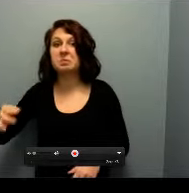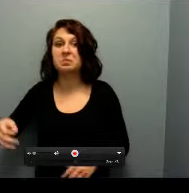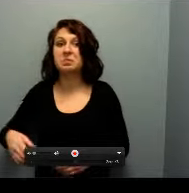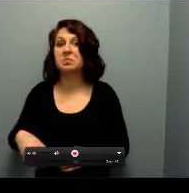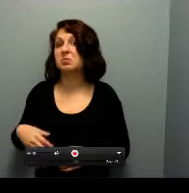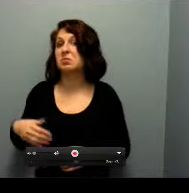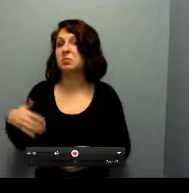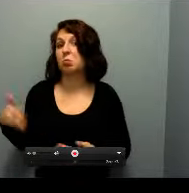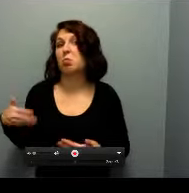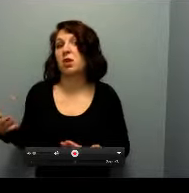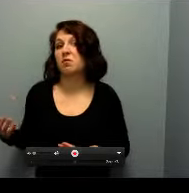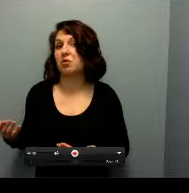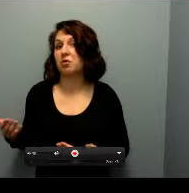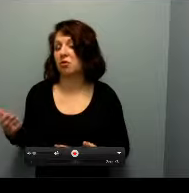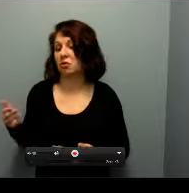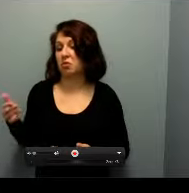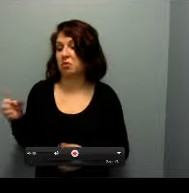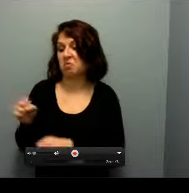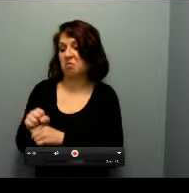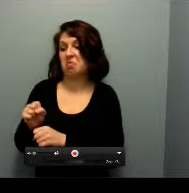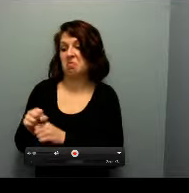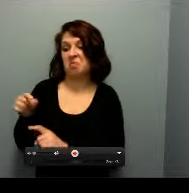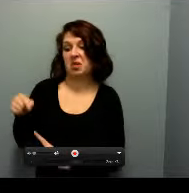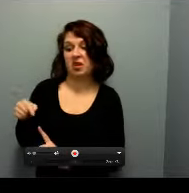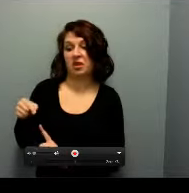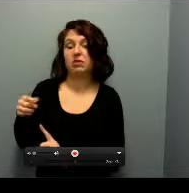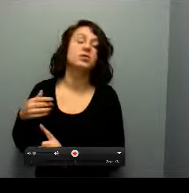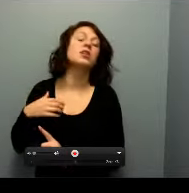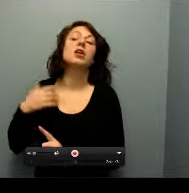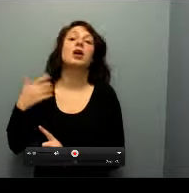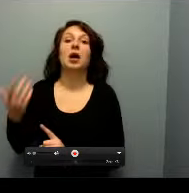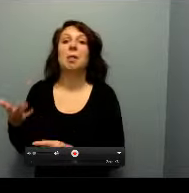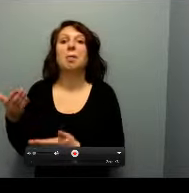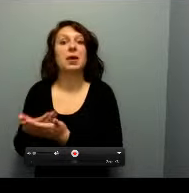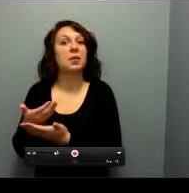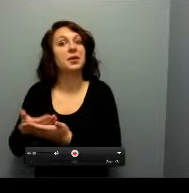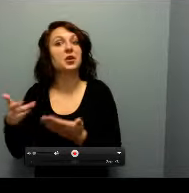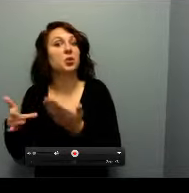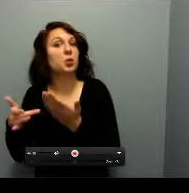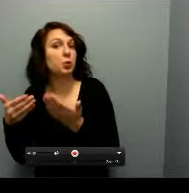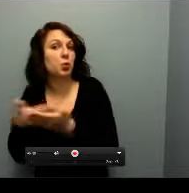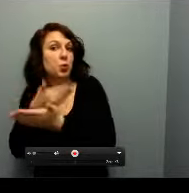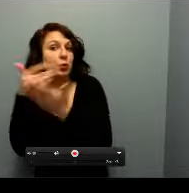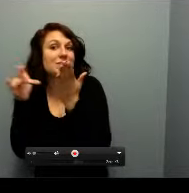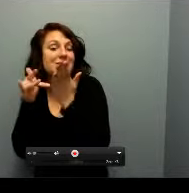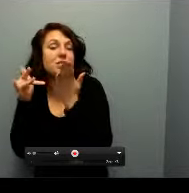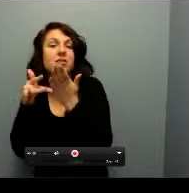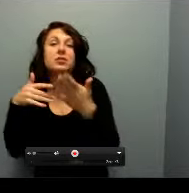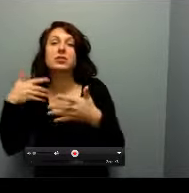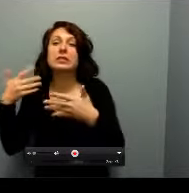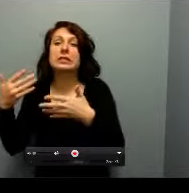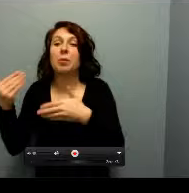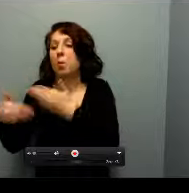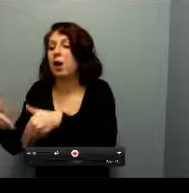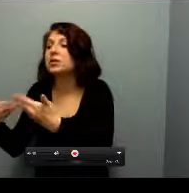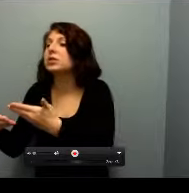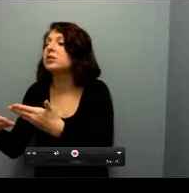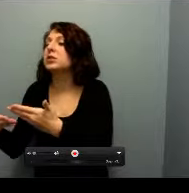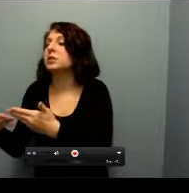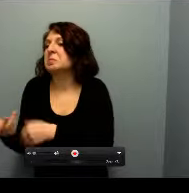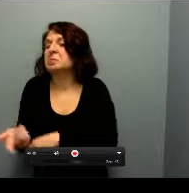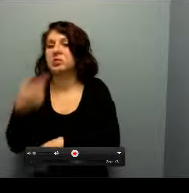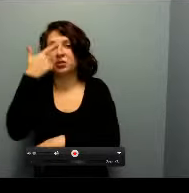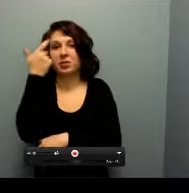whatever it is. The new technology, the process, or whatever. So just because somebody's a